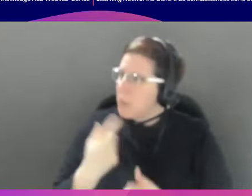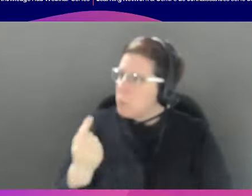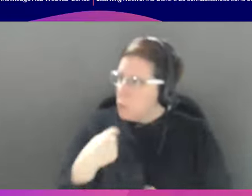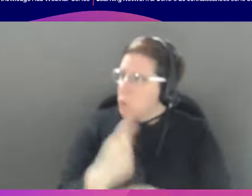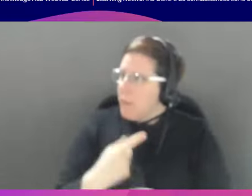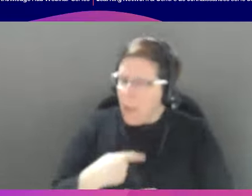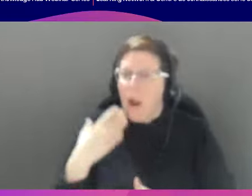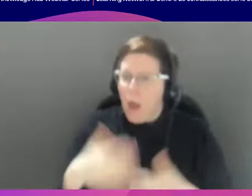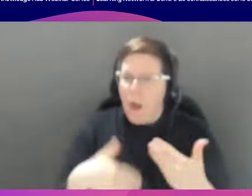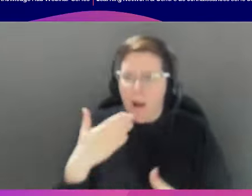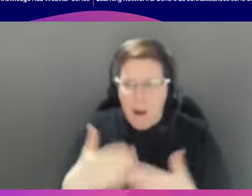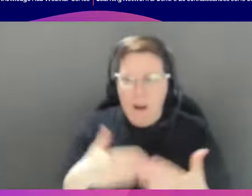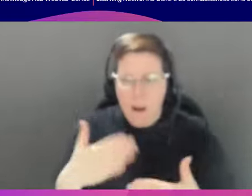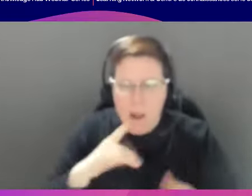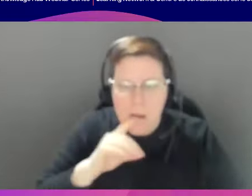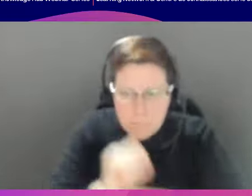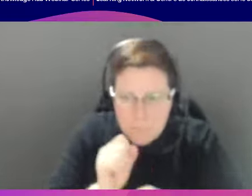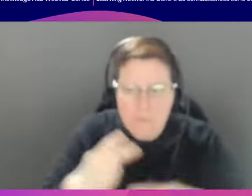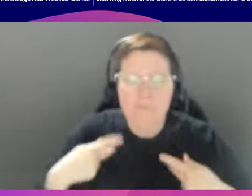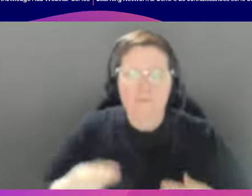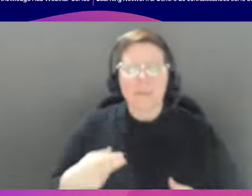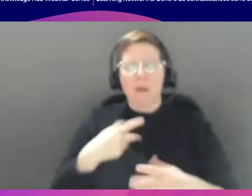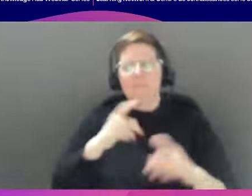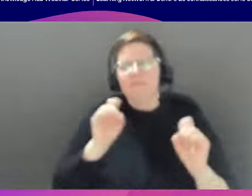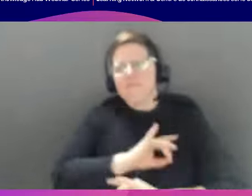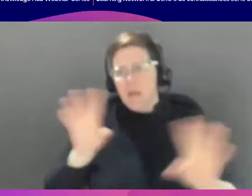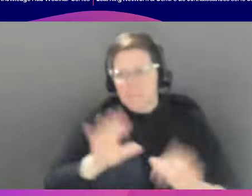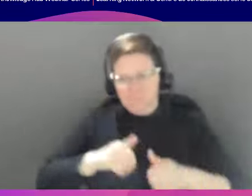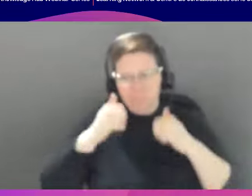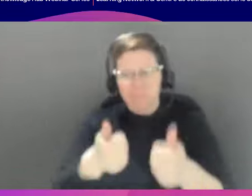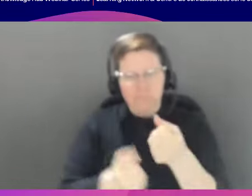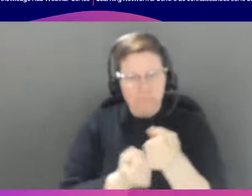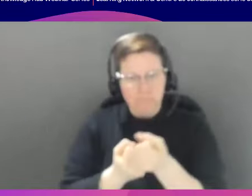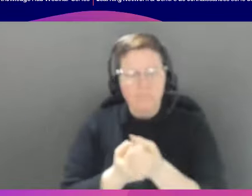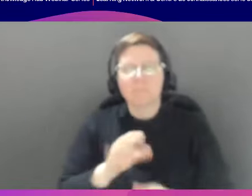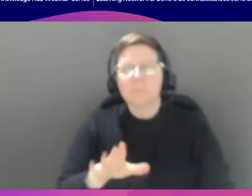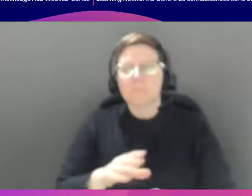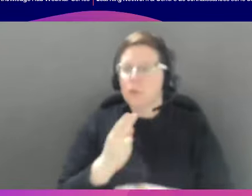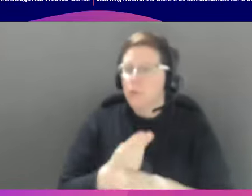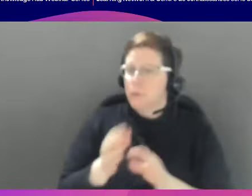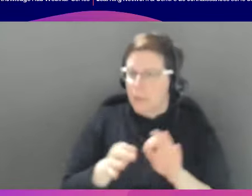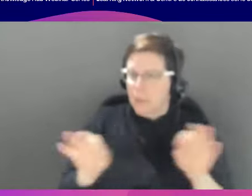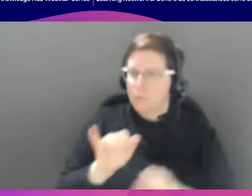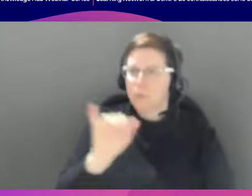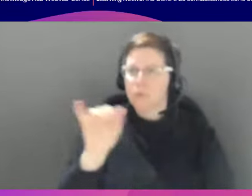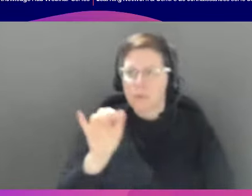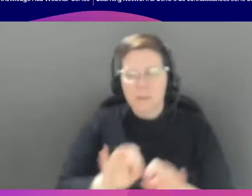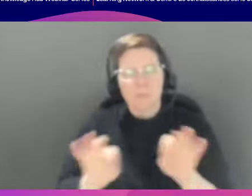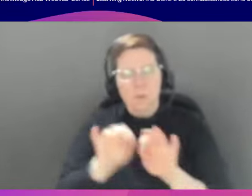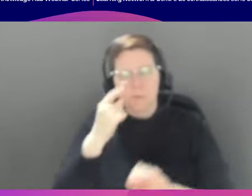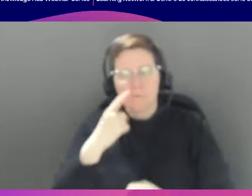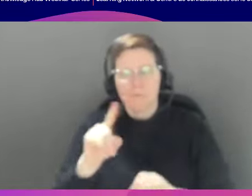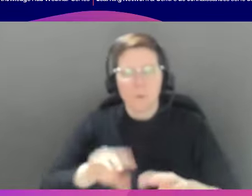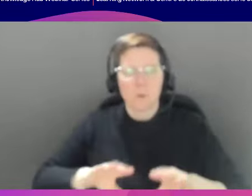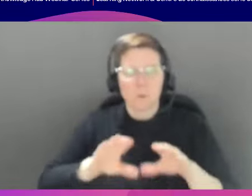physical violent attack is the way to go. Furthermore, the use of language is very important in these groups, both to hide